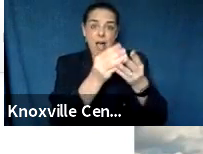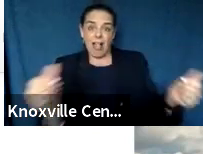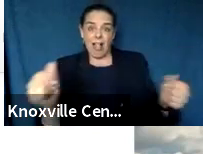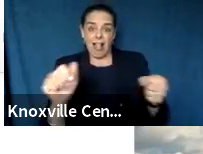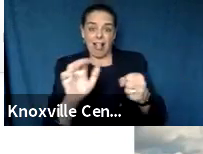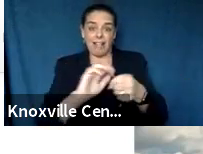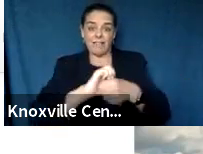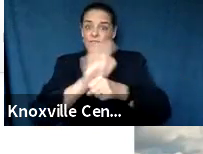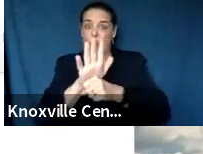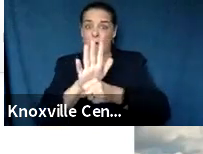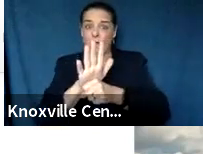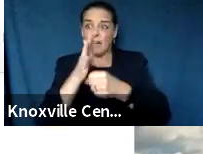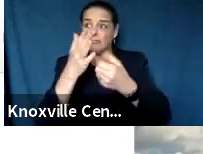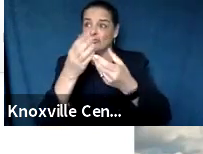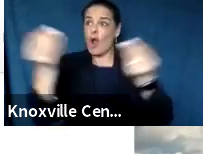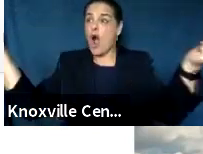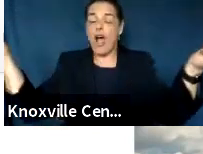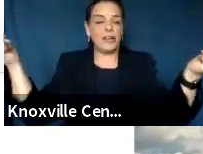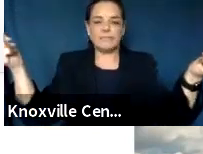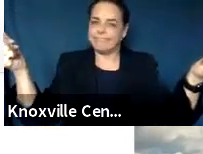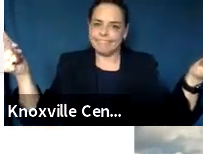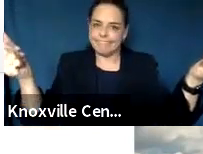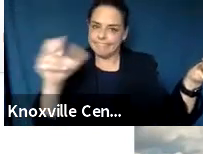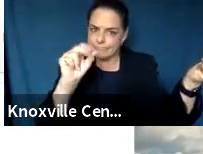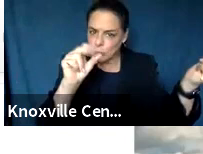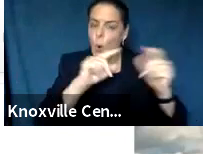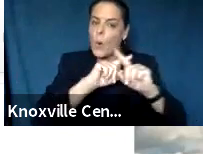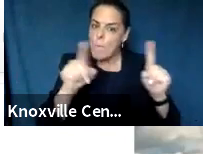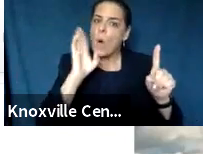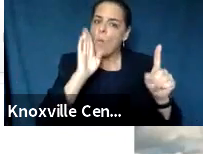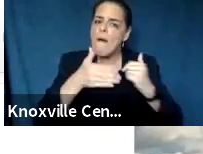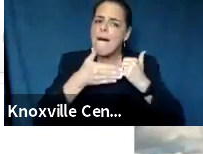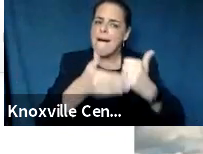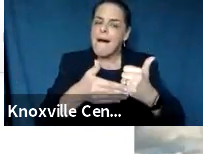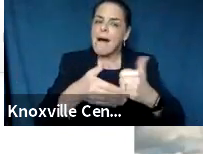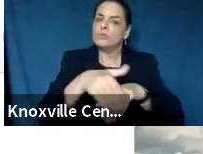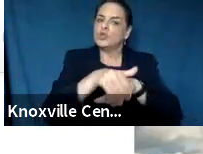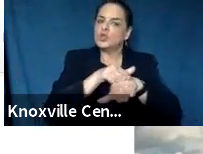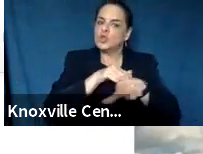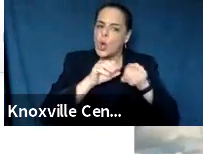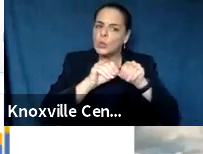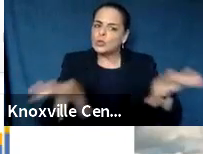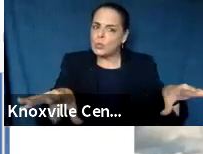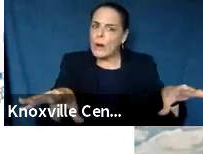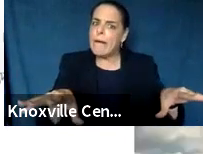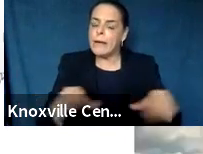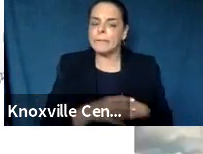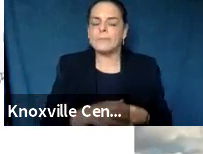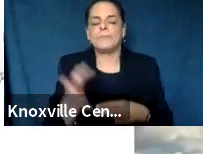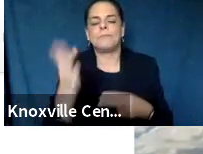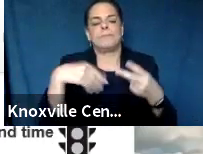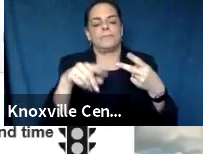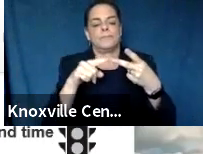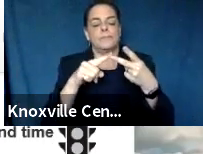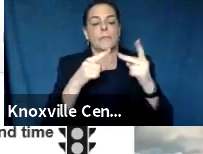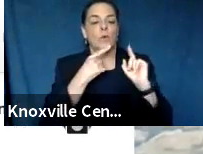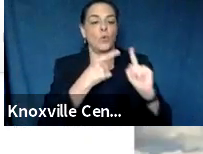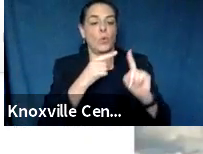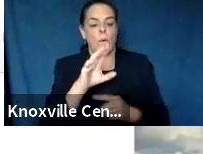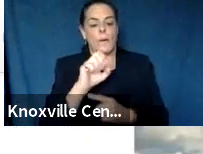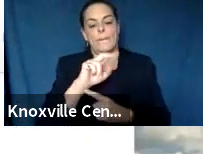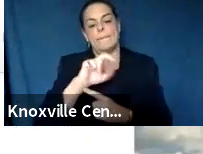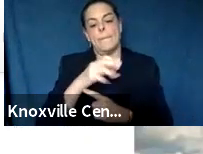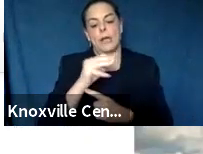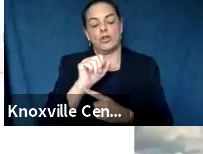from our community, but they will help significantly to slow the spread. Our second benchmark,